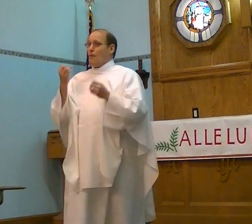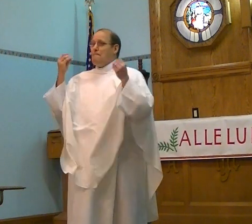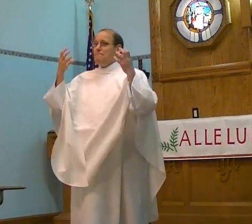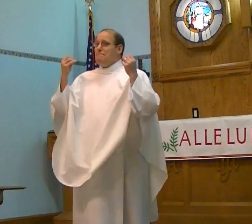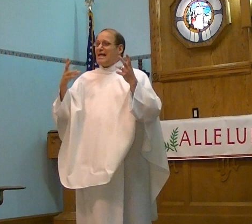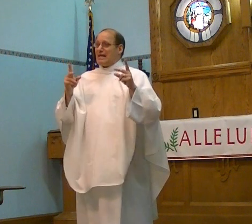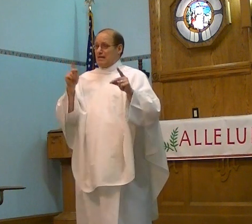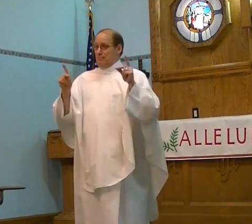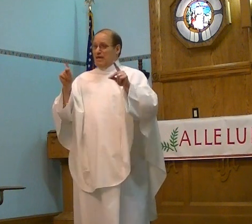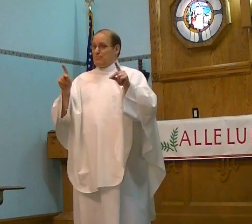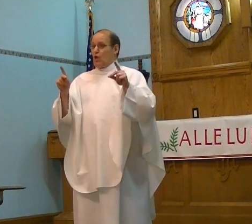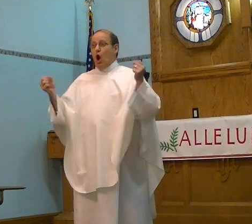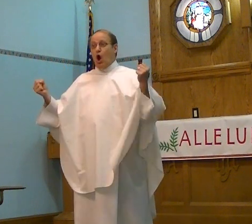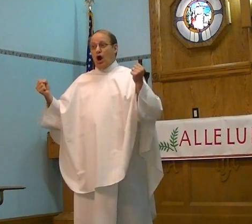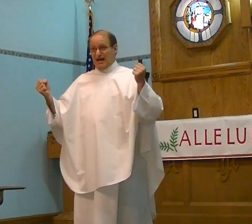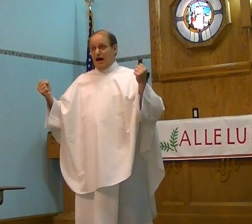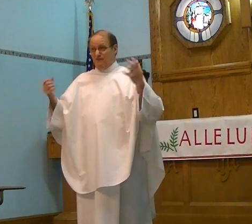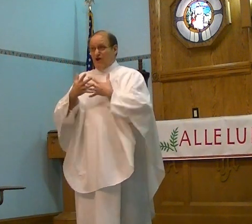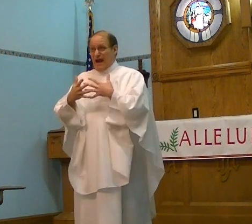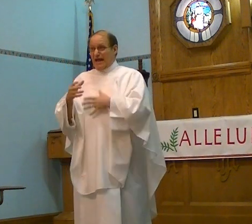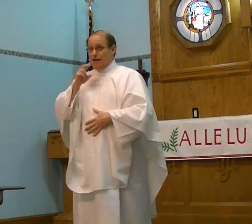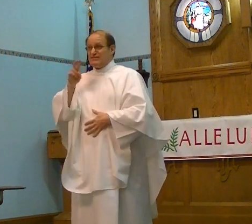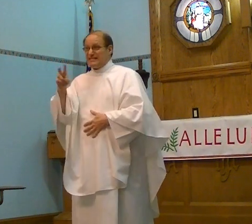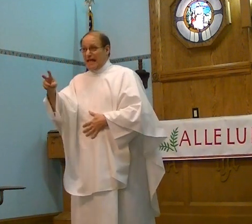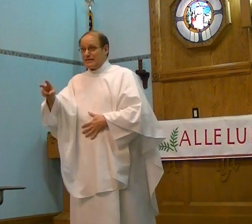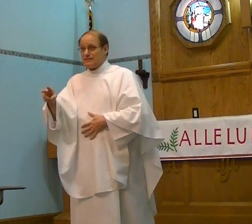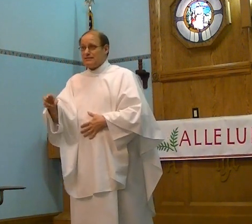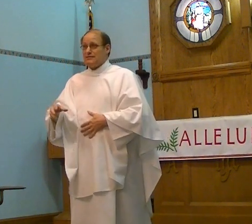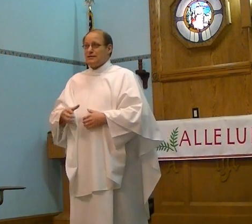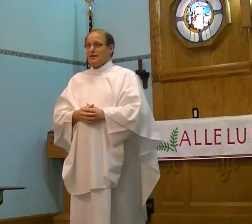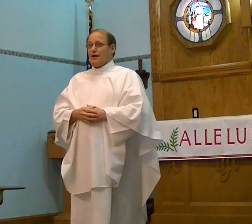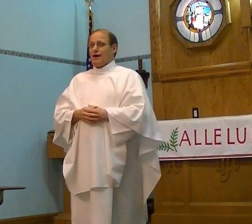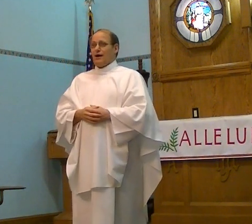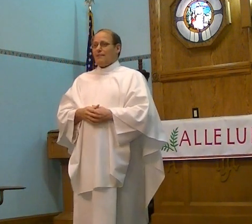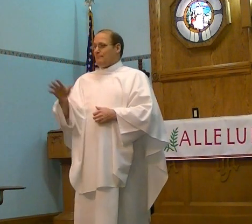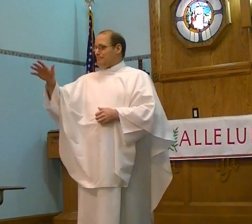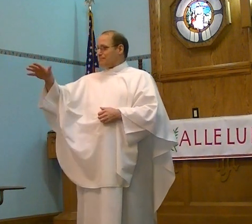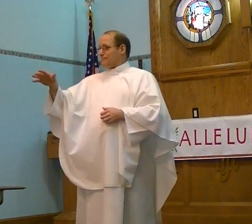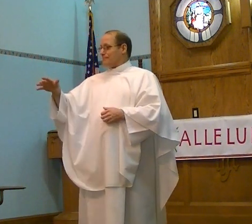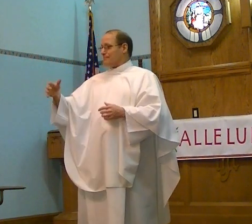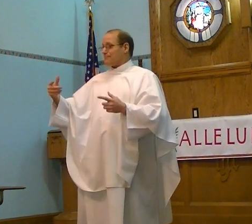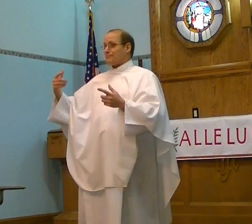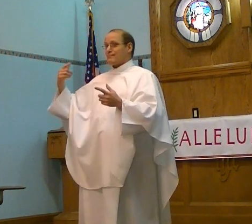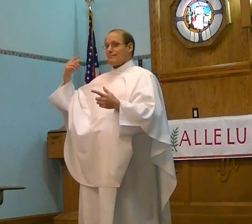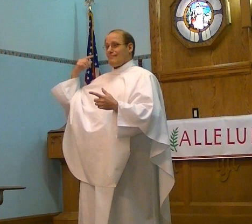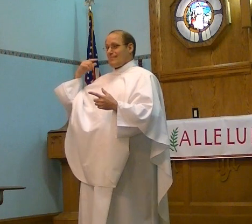Many people are afraid of snakes. Let that go through your mail.